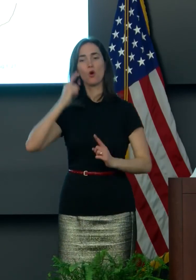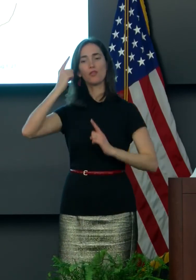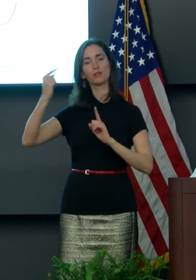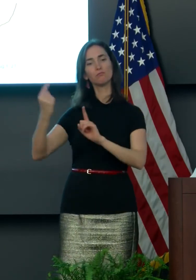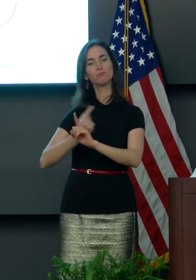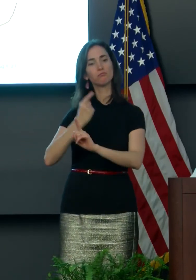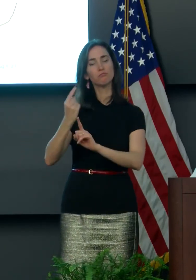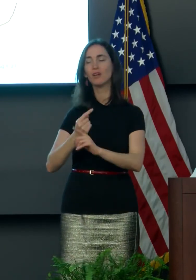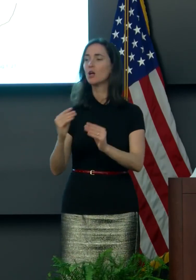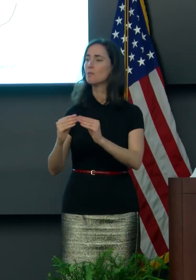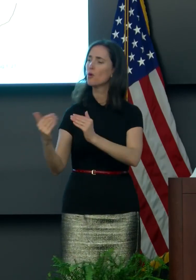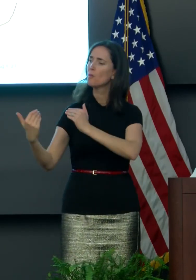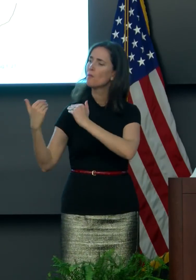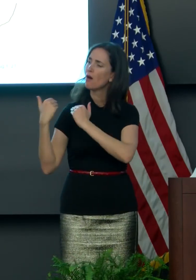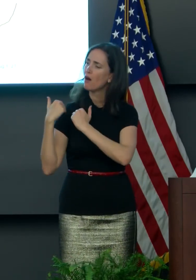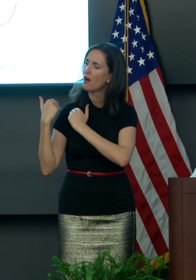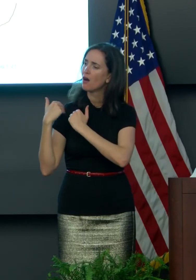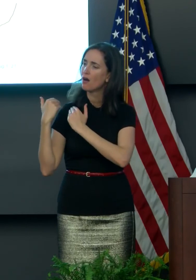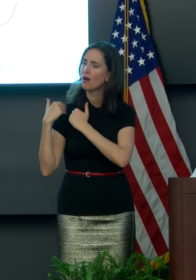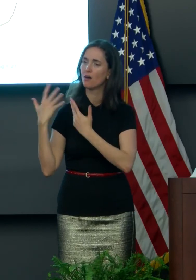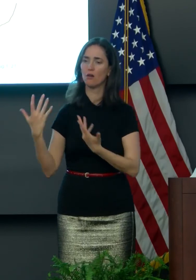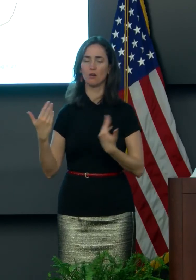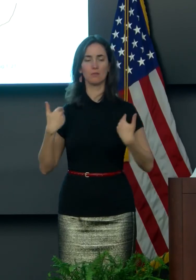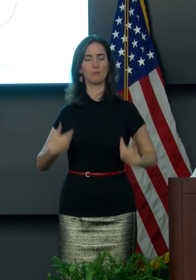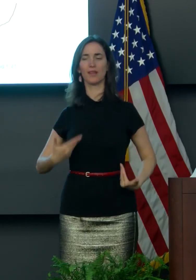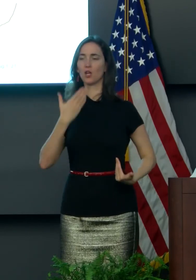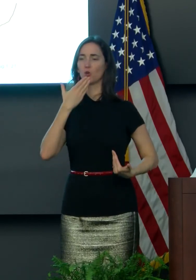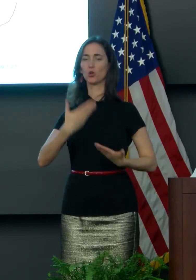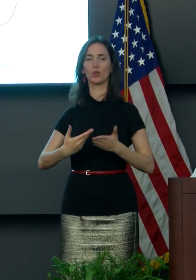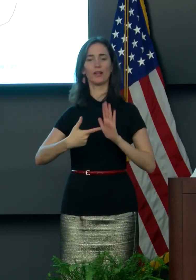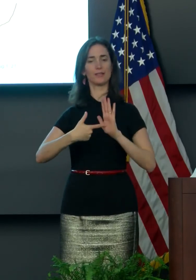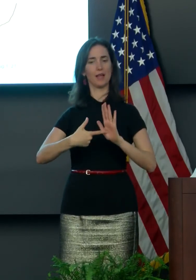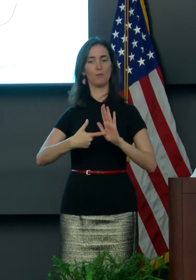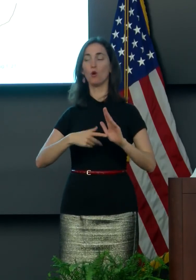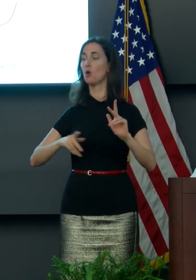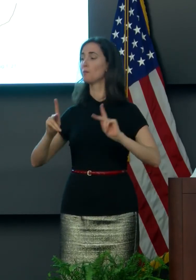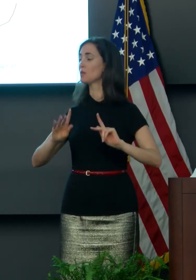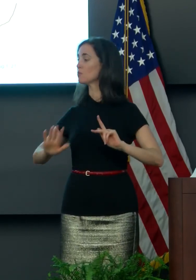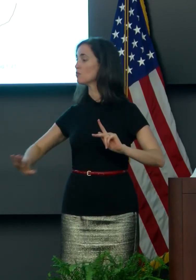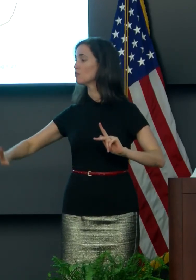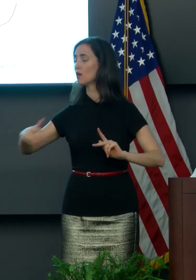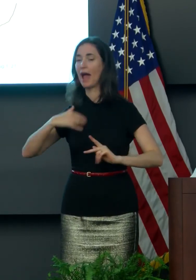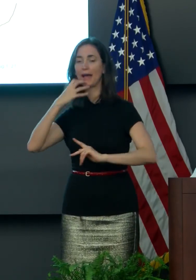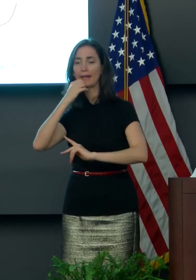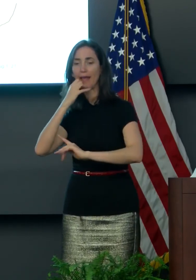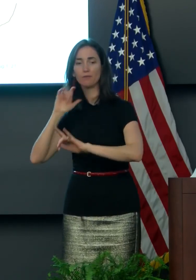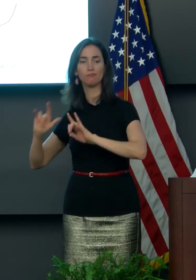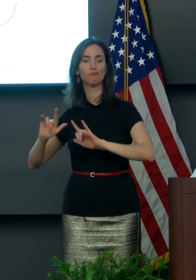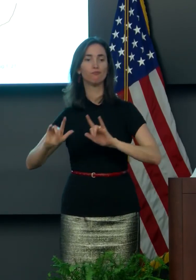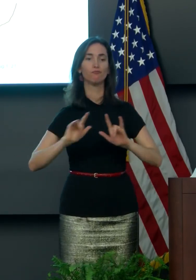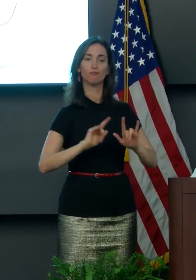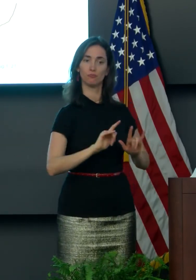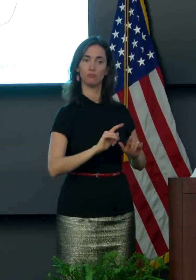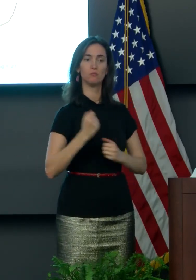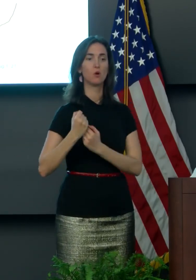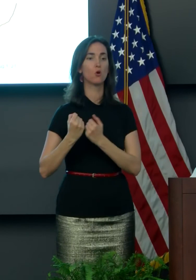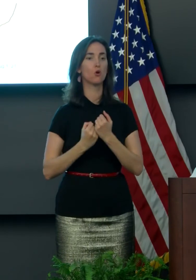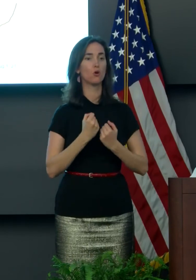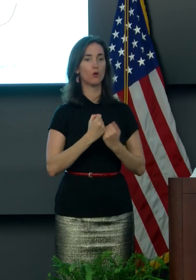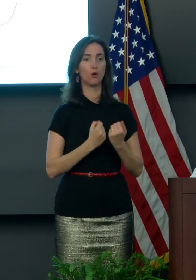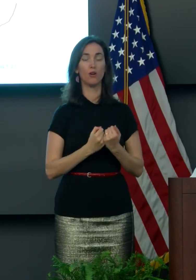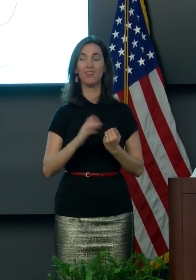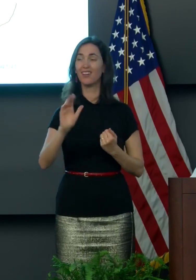more responsible, and set good examples and be good neighbors, and all of that. The science is so clearly